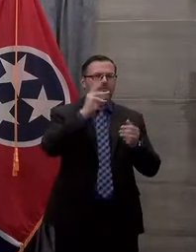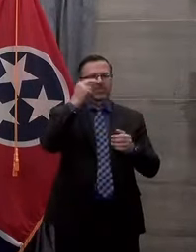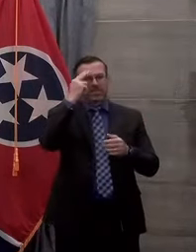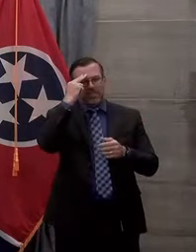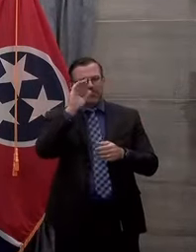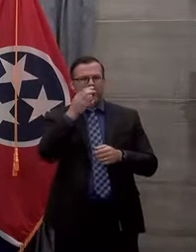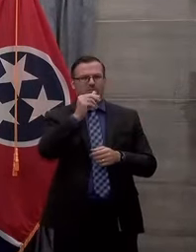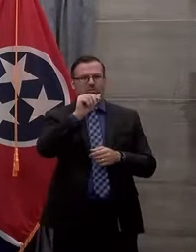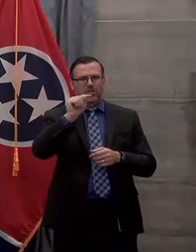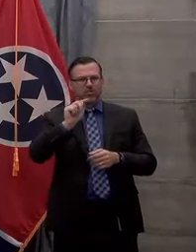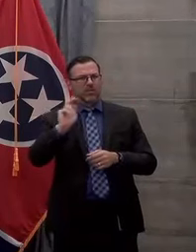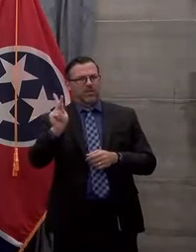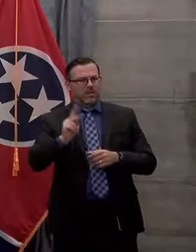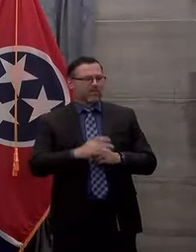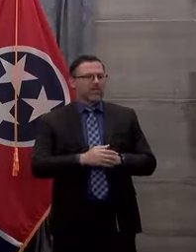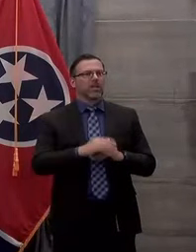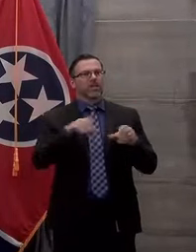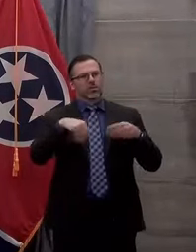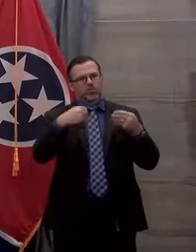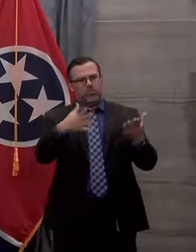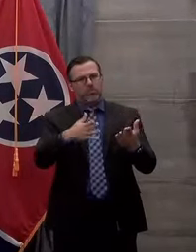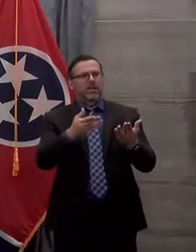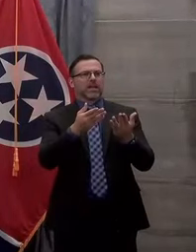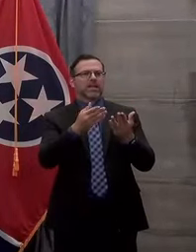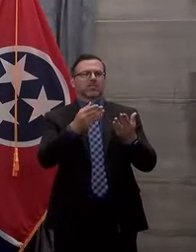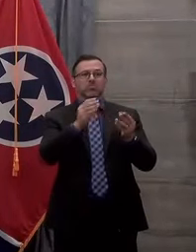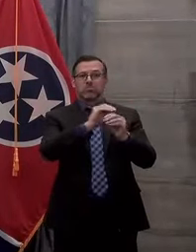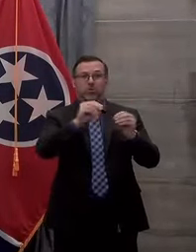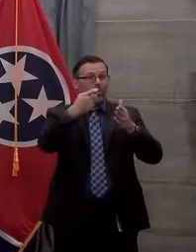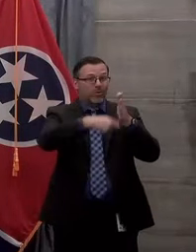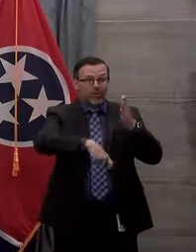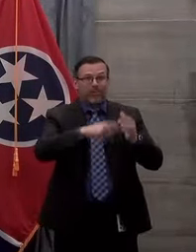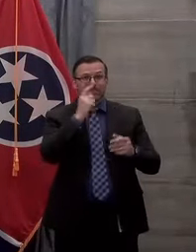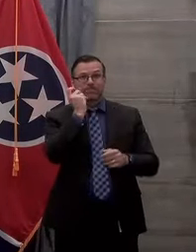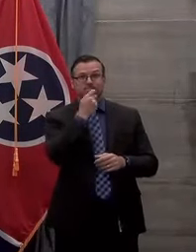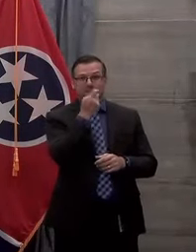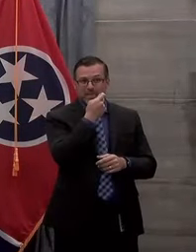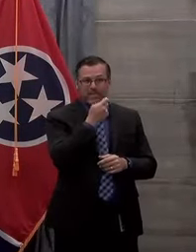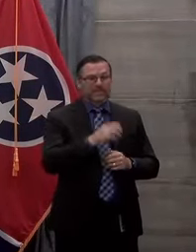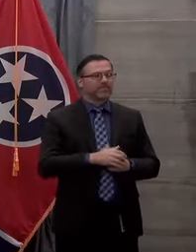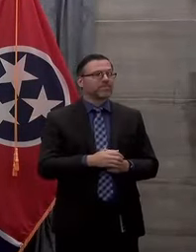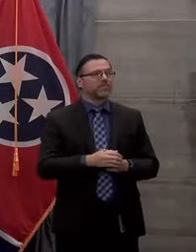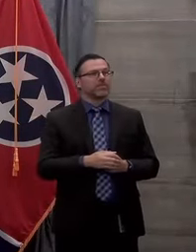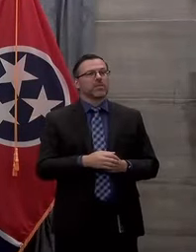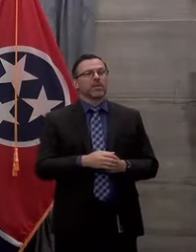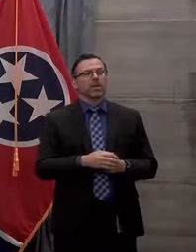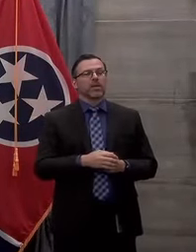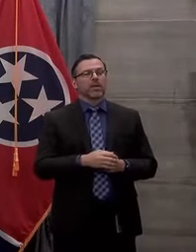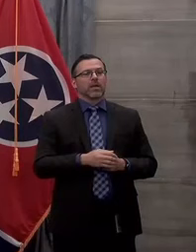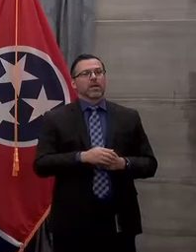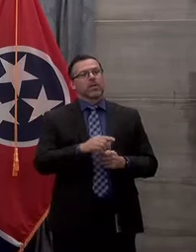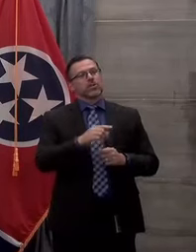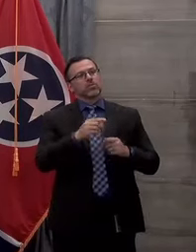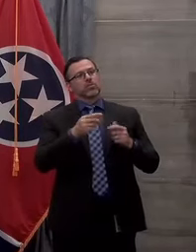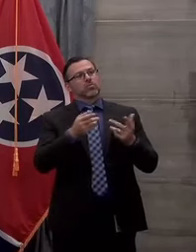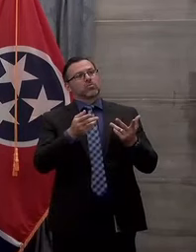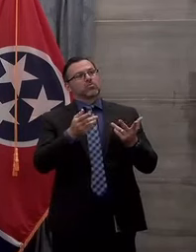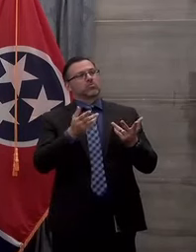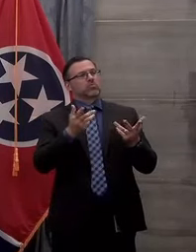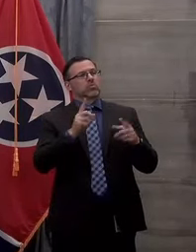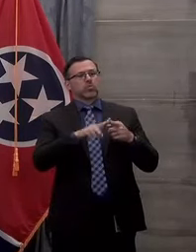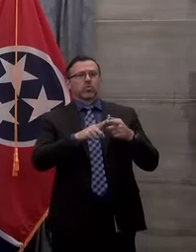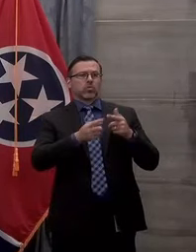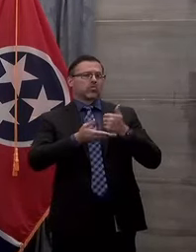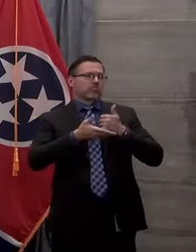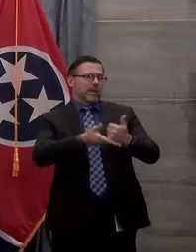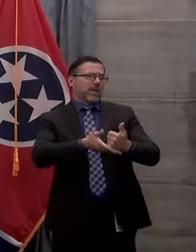Knoxville, to provide free voluntary testing to residents right in their neighborhood, particularly in an effort to